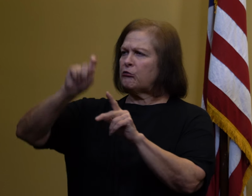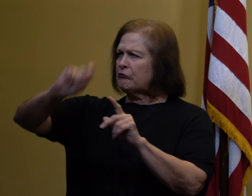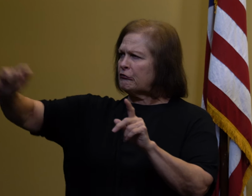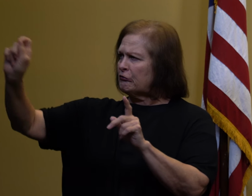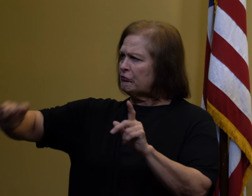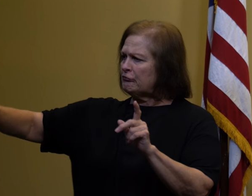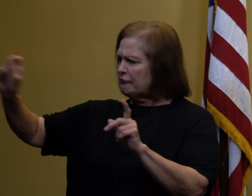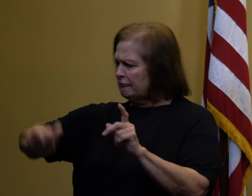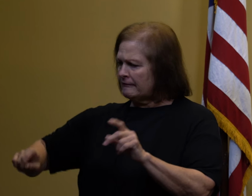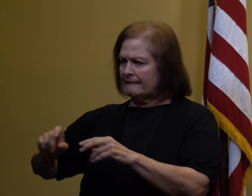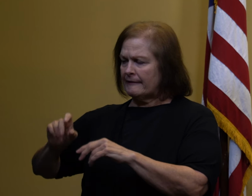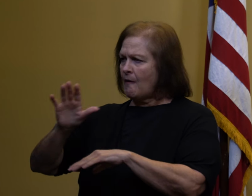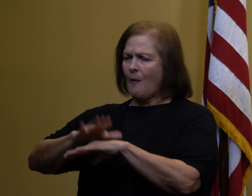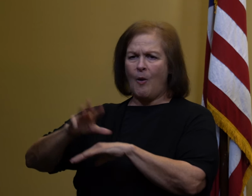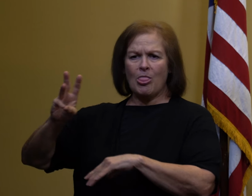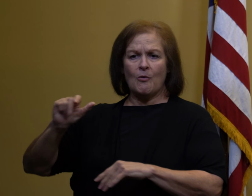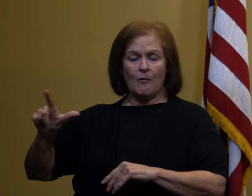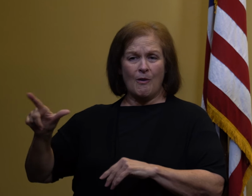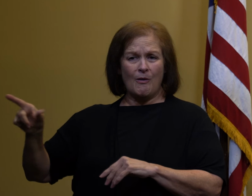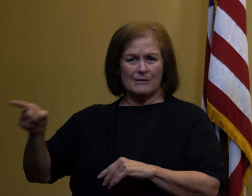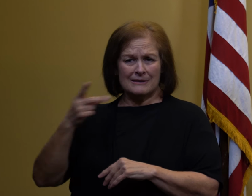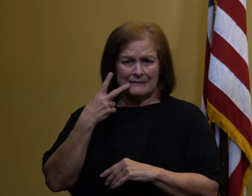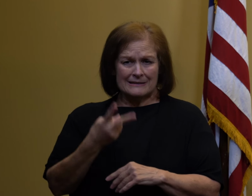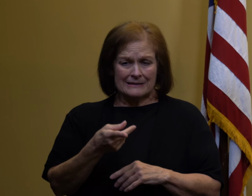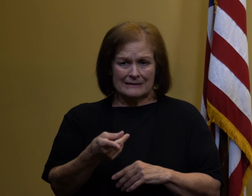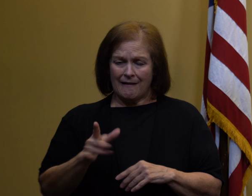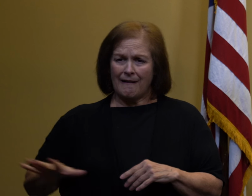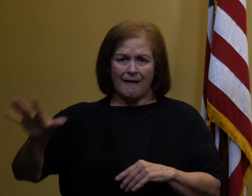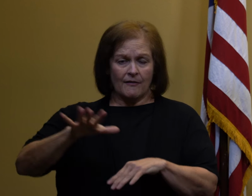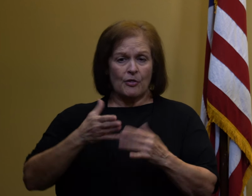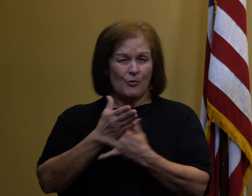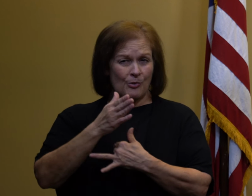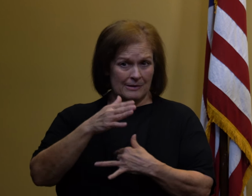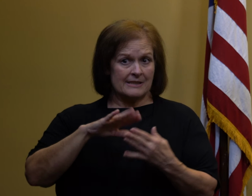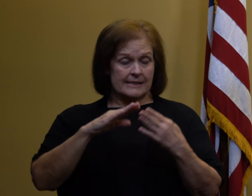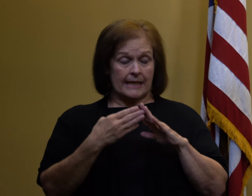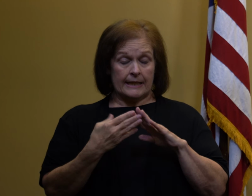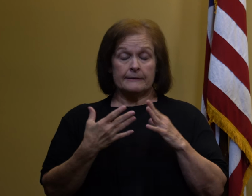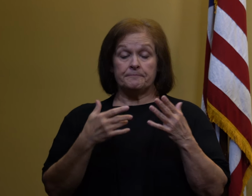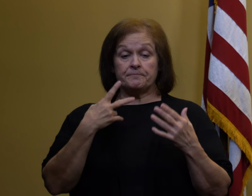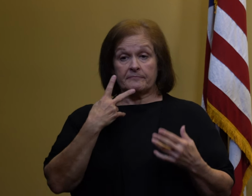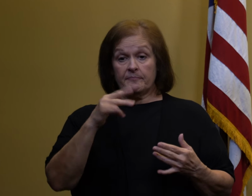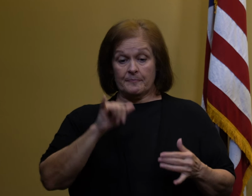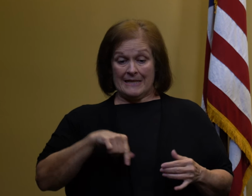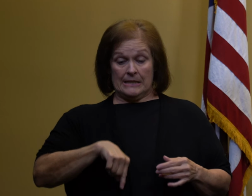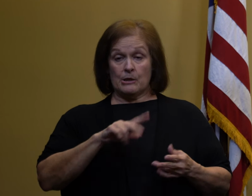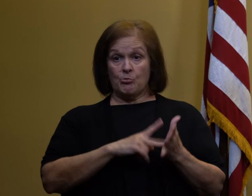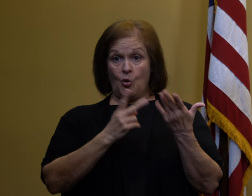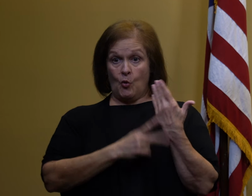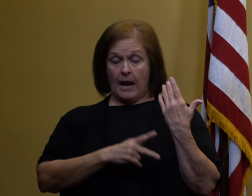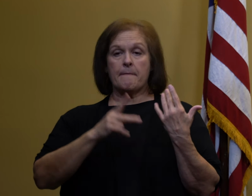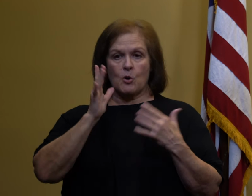public property, you see them on walls throughout the city. I would say this program is to